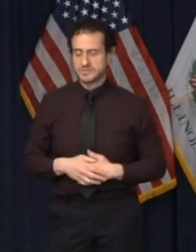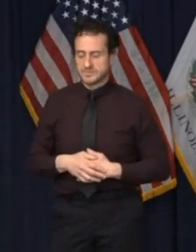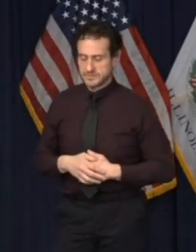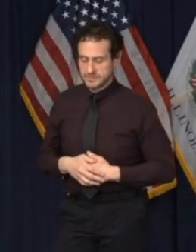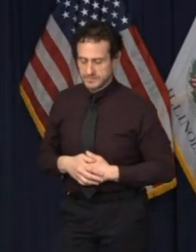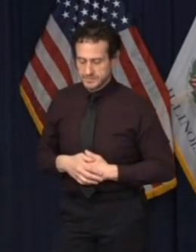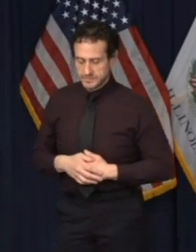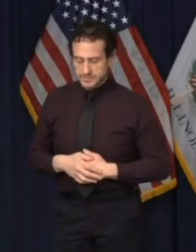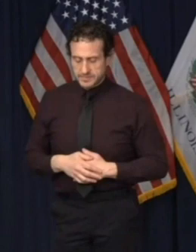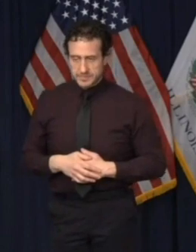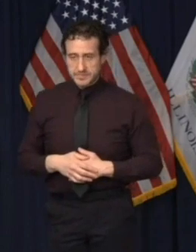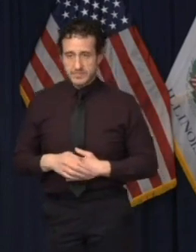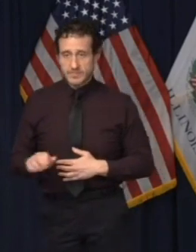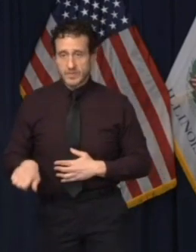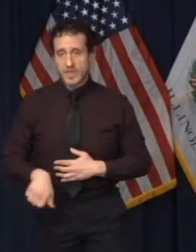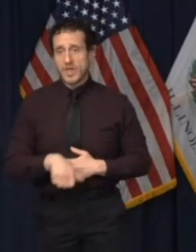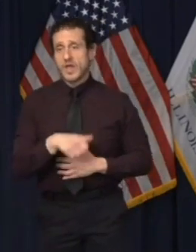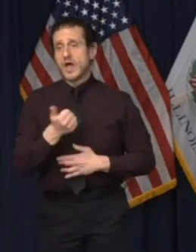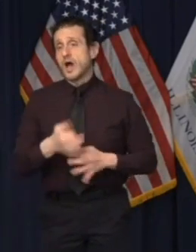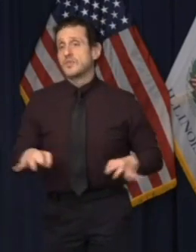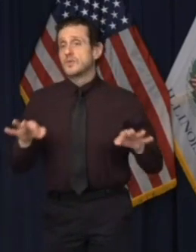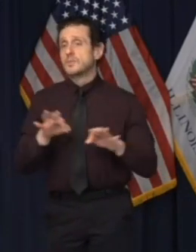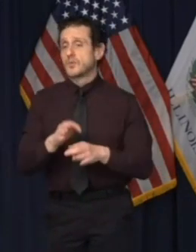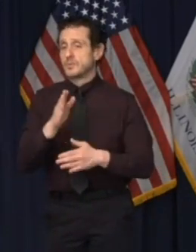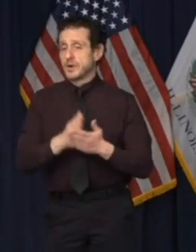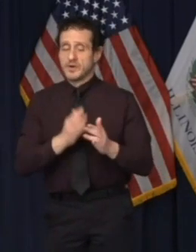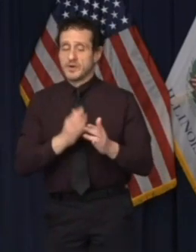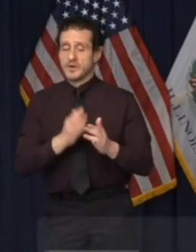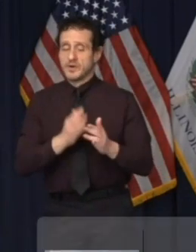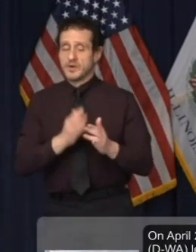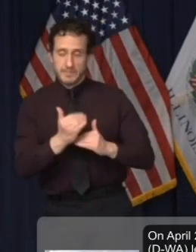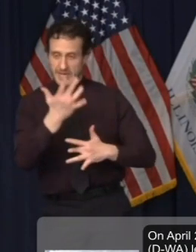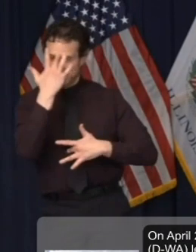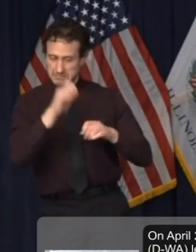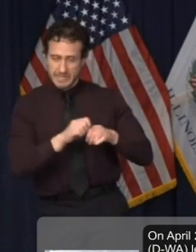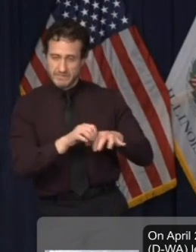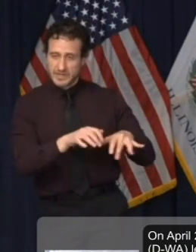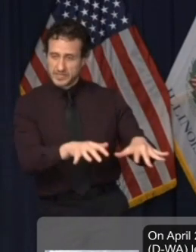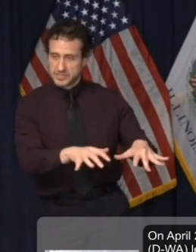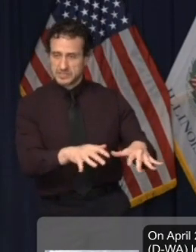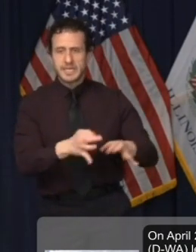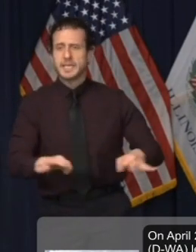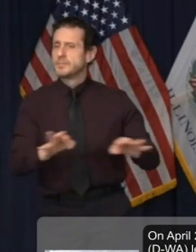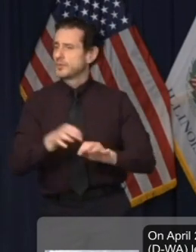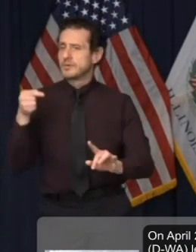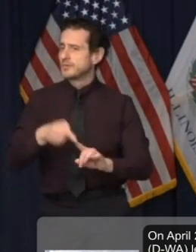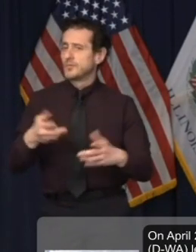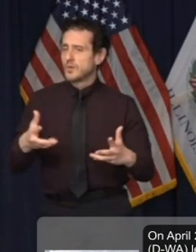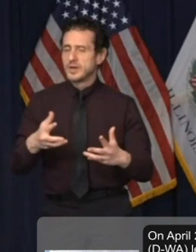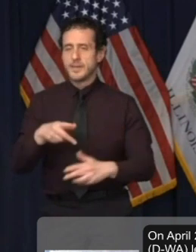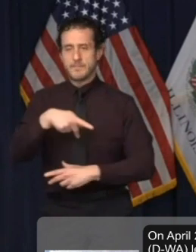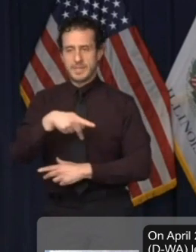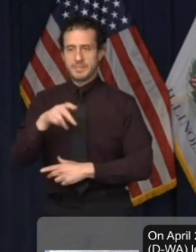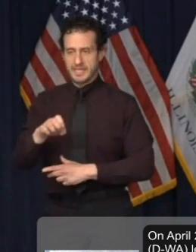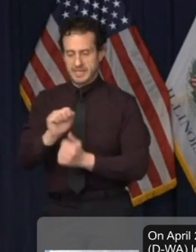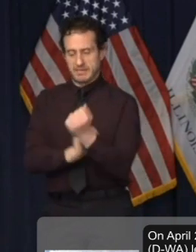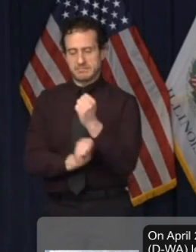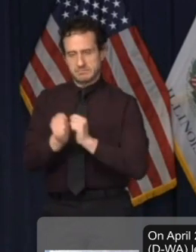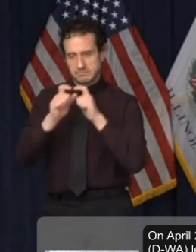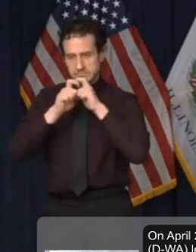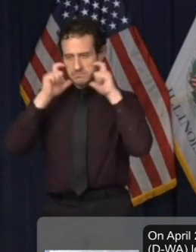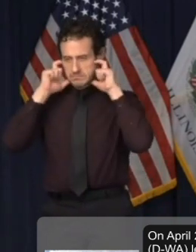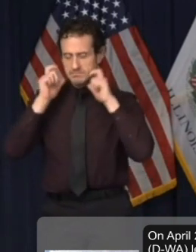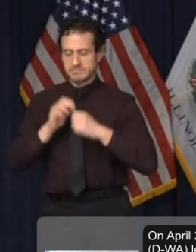extremely important component of limiting infections at these facilities is PPE. A single confirmed